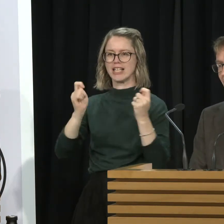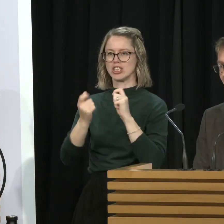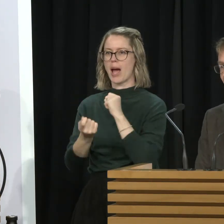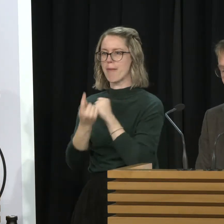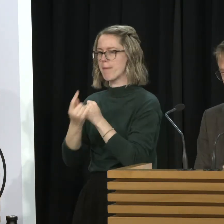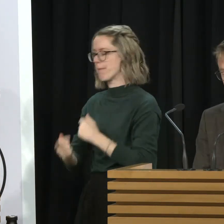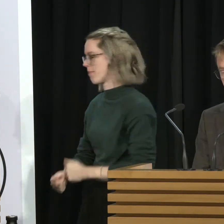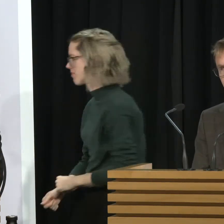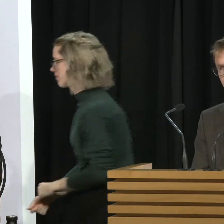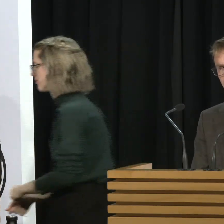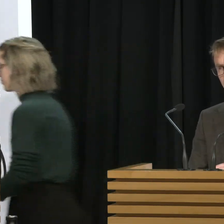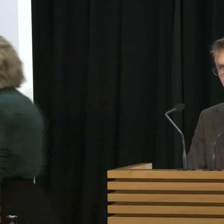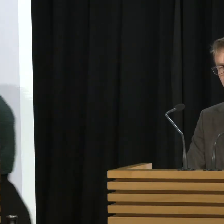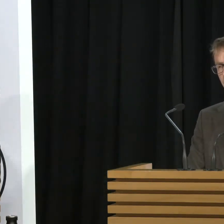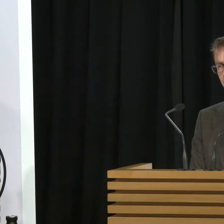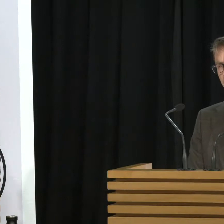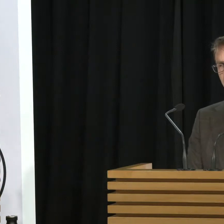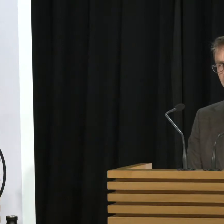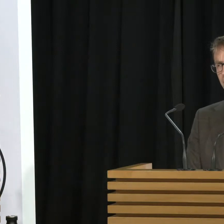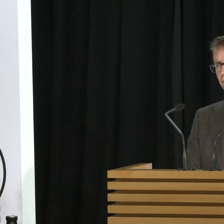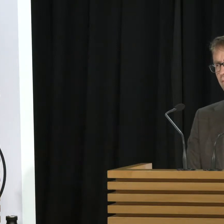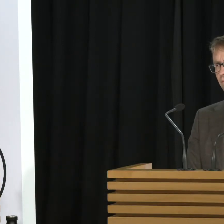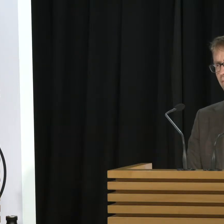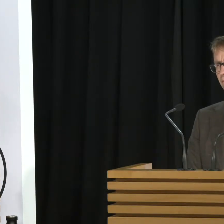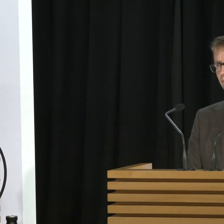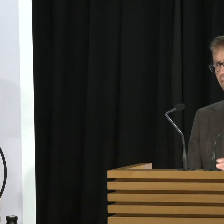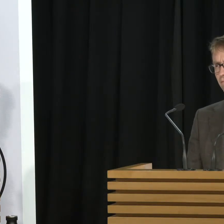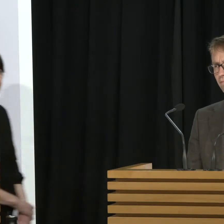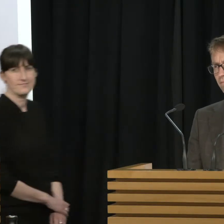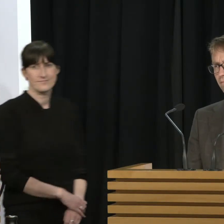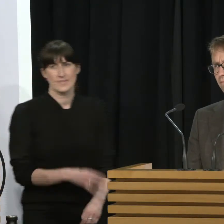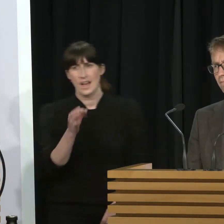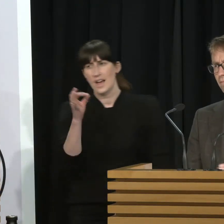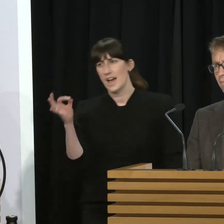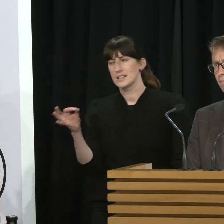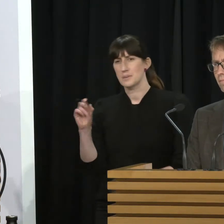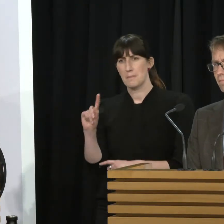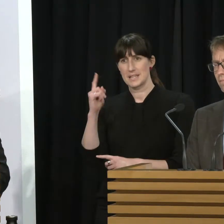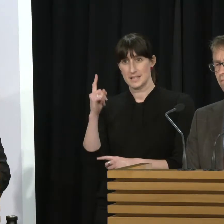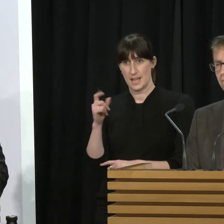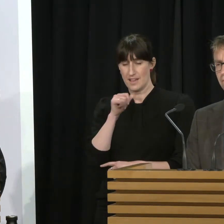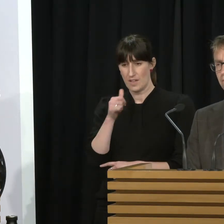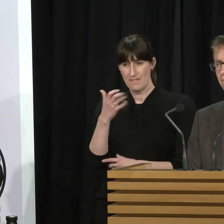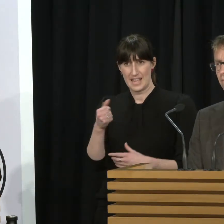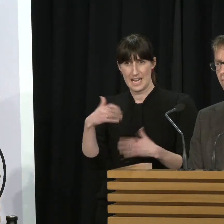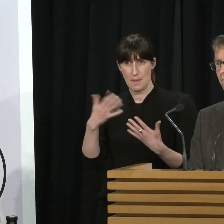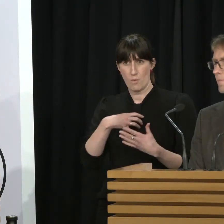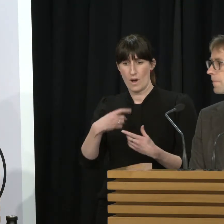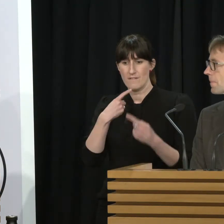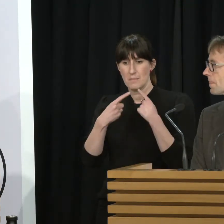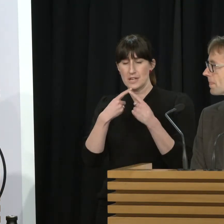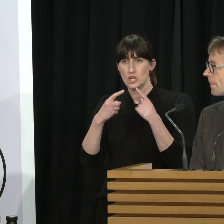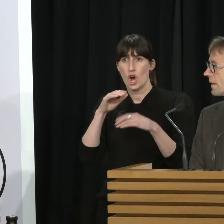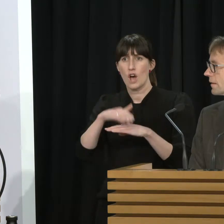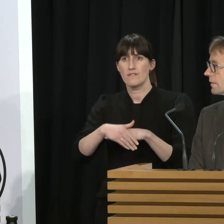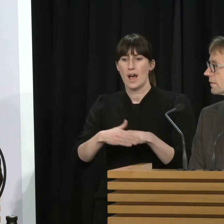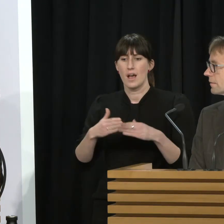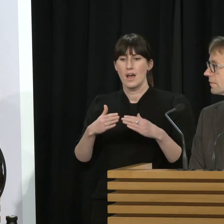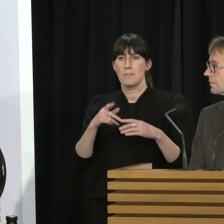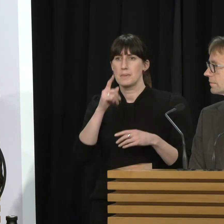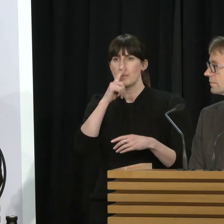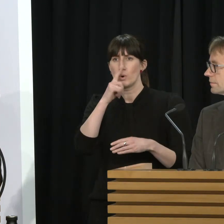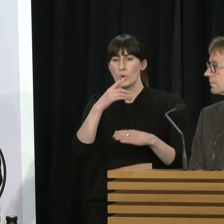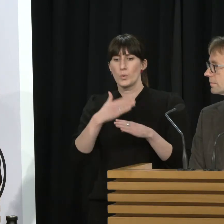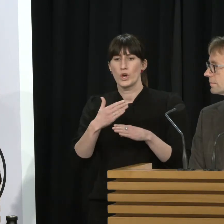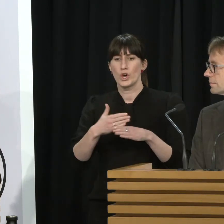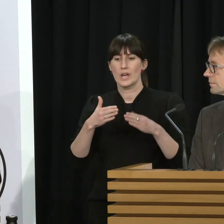same time. Joe. Minister, do you have an update on port workers' vaccination rates and what's happening there to get more done? Yes, in fact, I do. So the